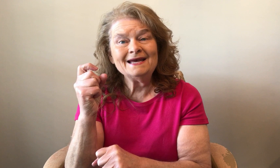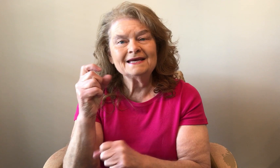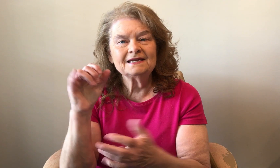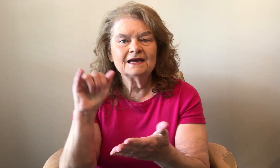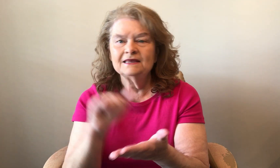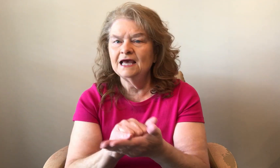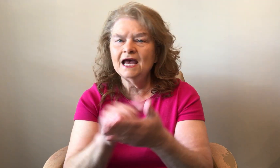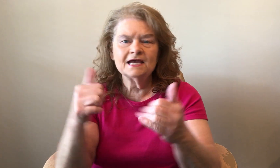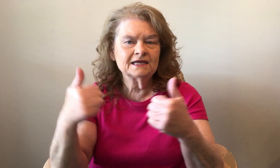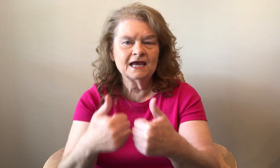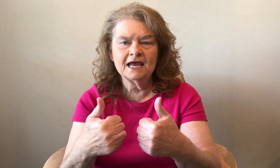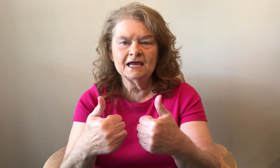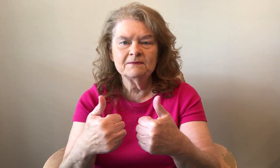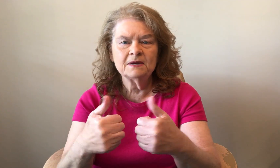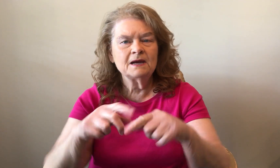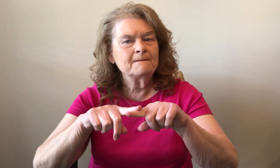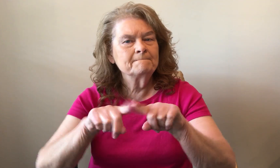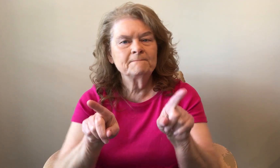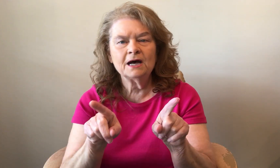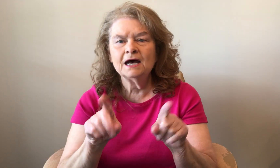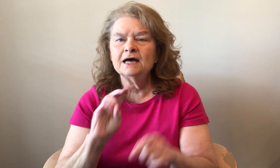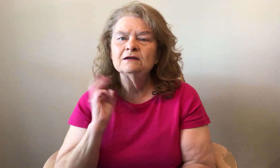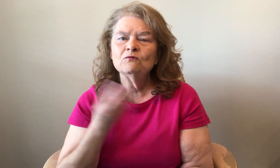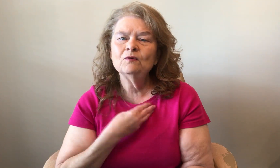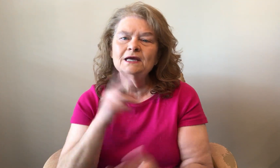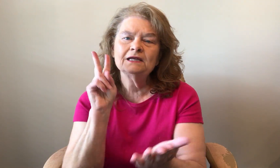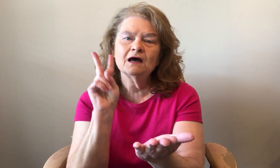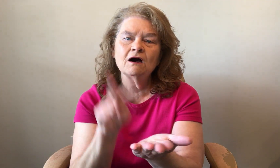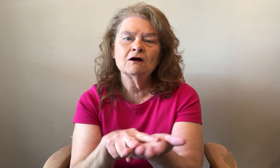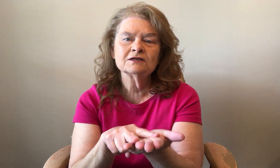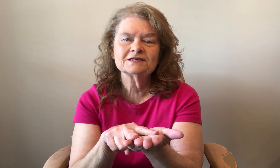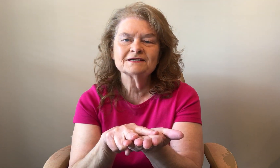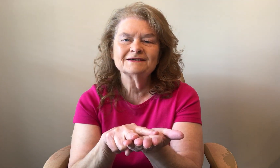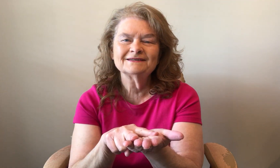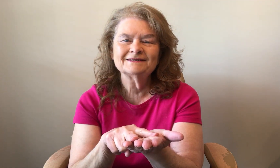win that game, but we lost.